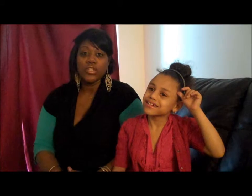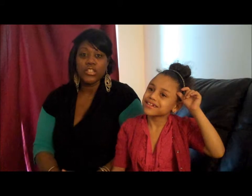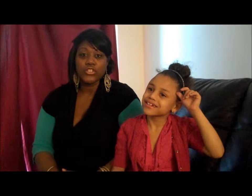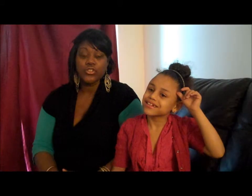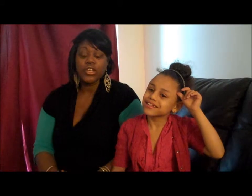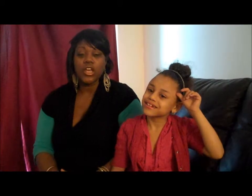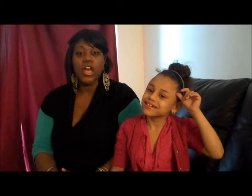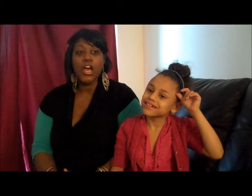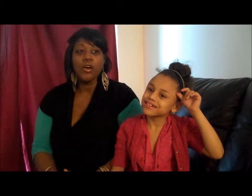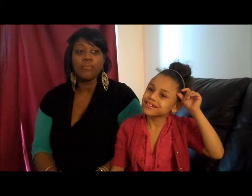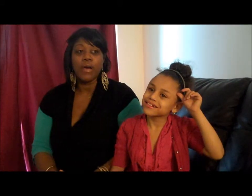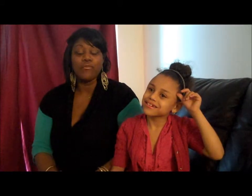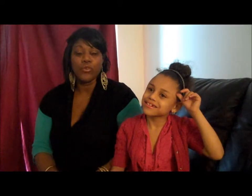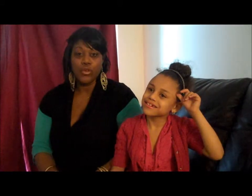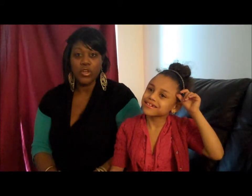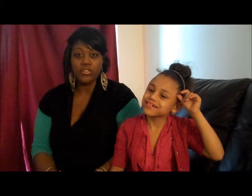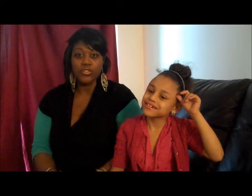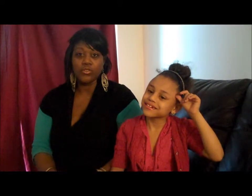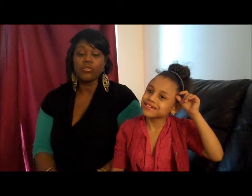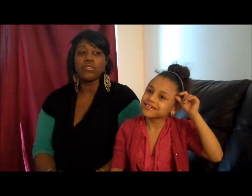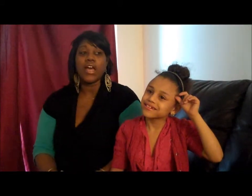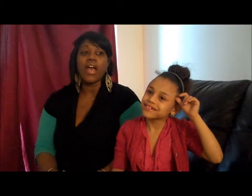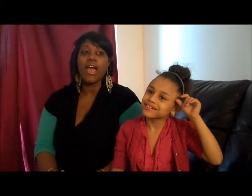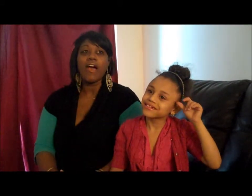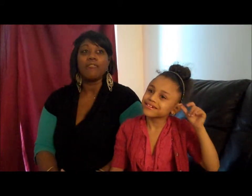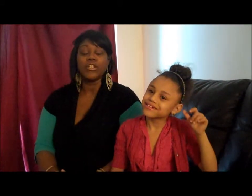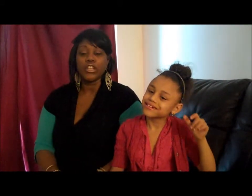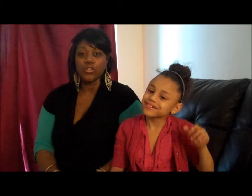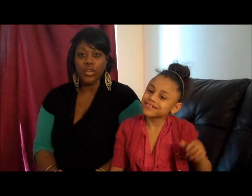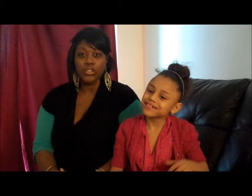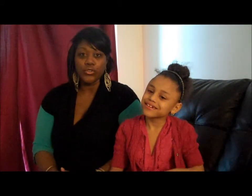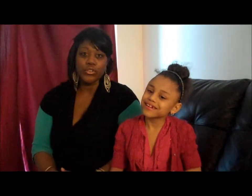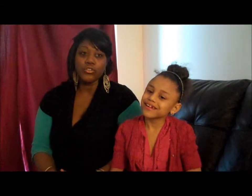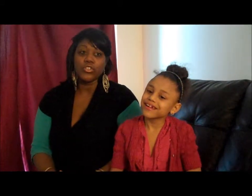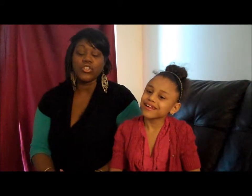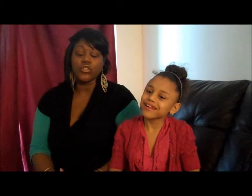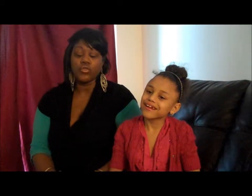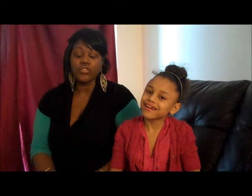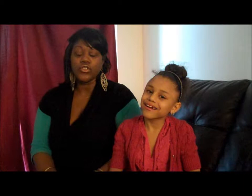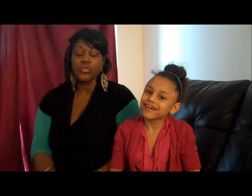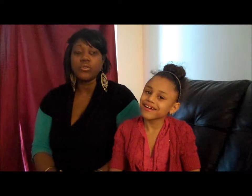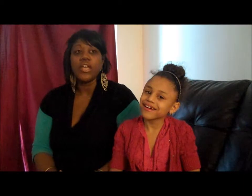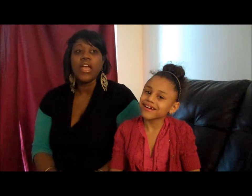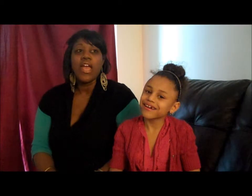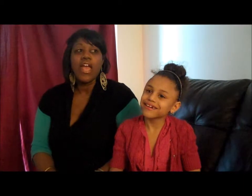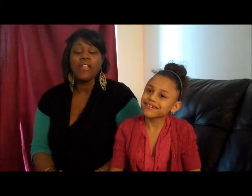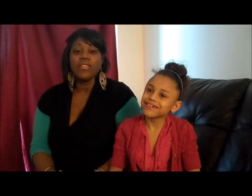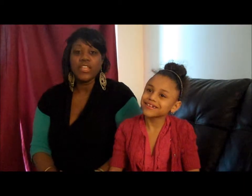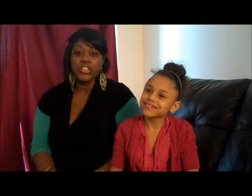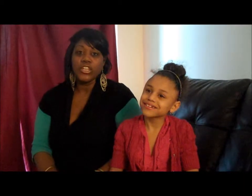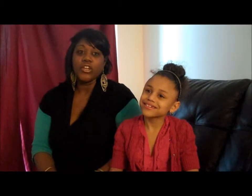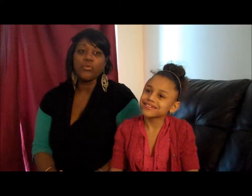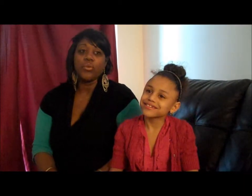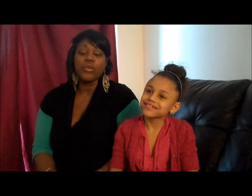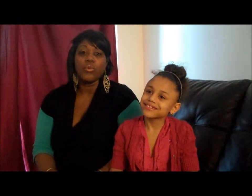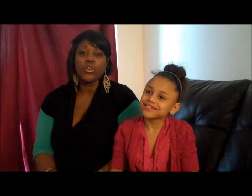District. I'm 41 years old. I have another granddaughter. She's two years old. And this year we were